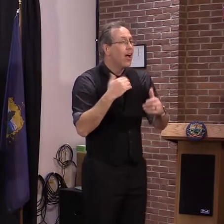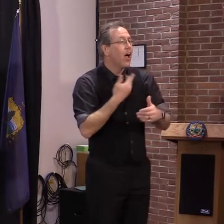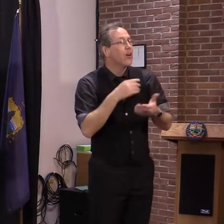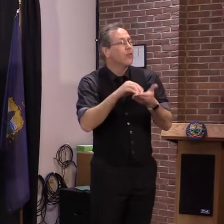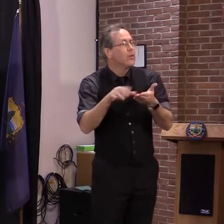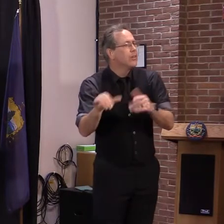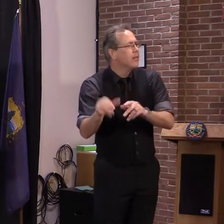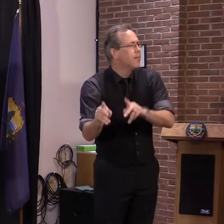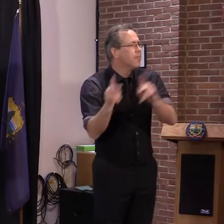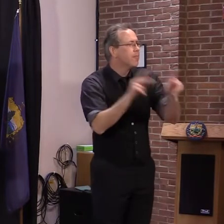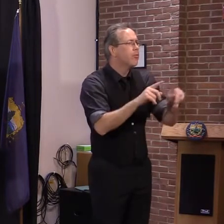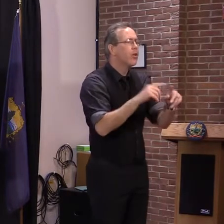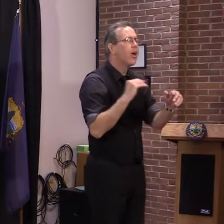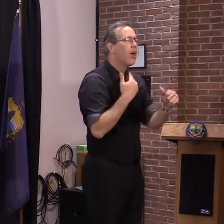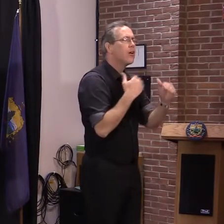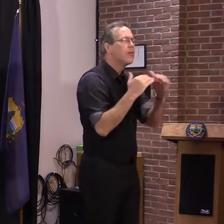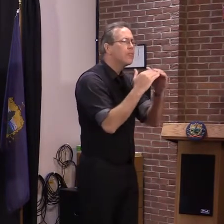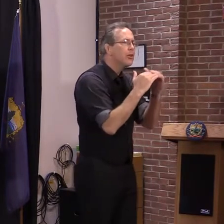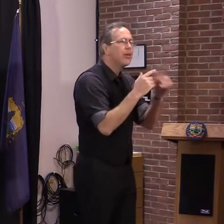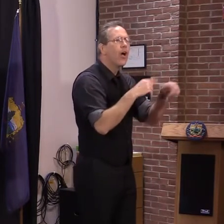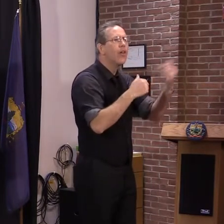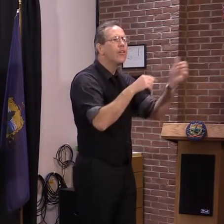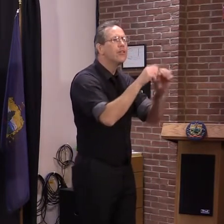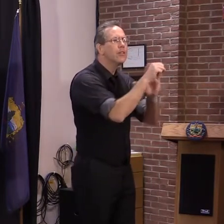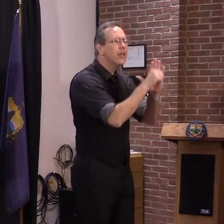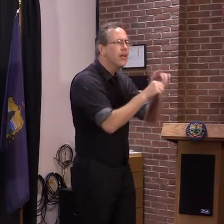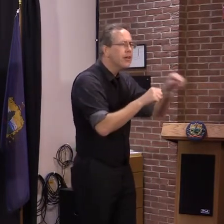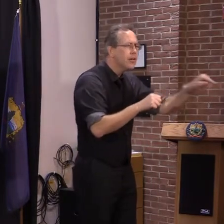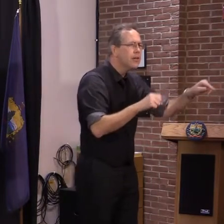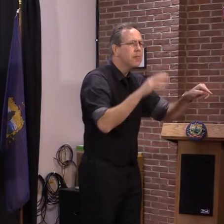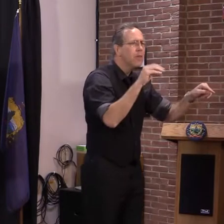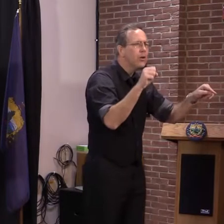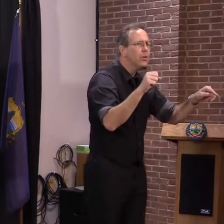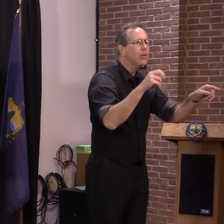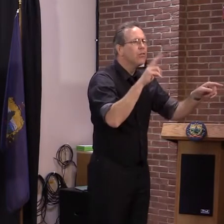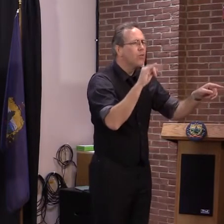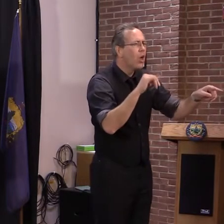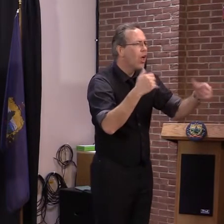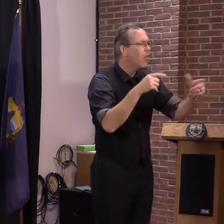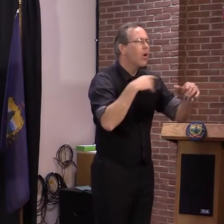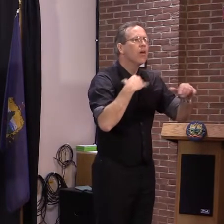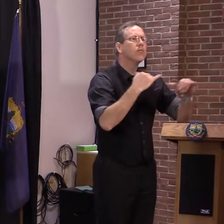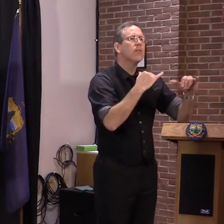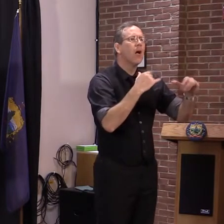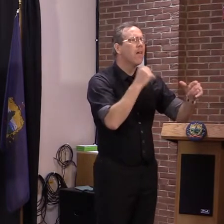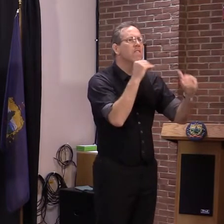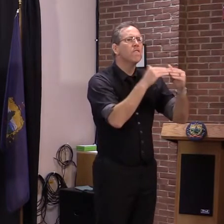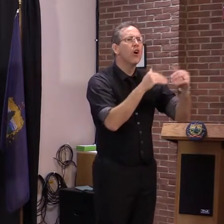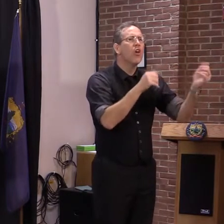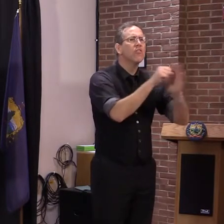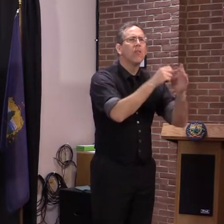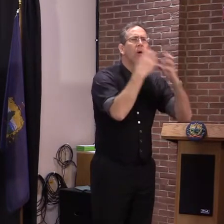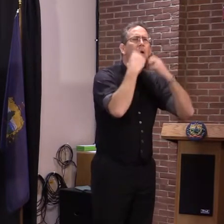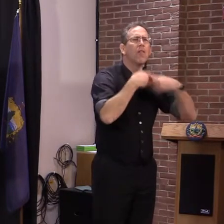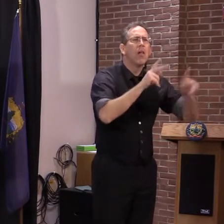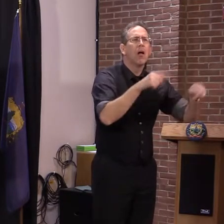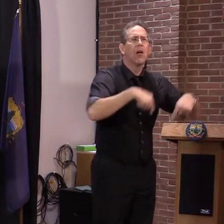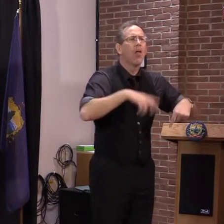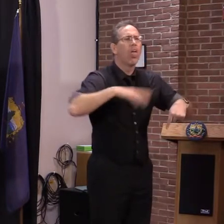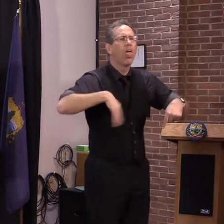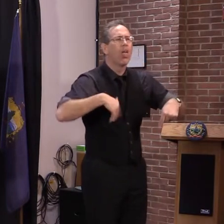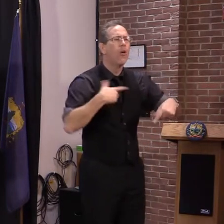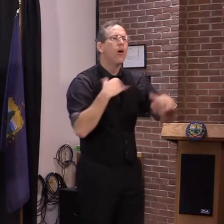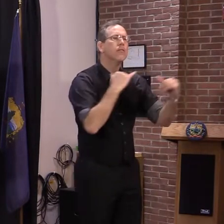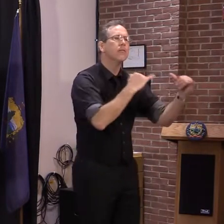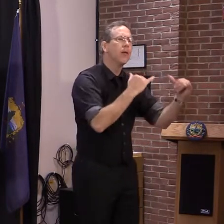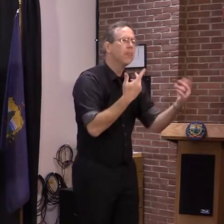Island, can get back to their normal routines as soon as possible. This will not be happening before winter vacation or